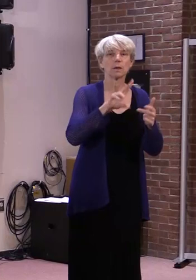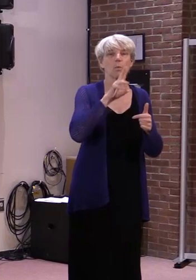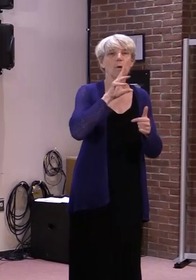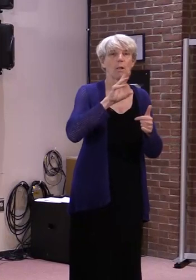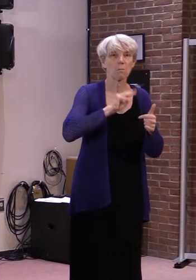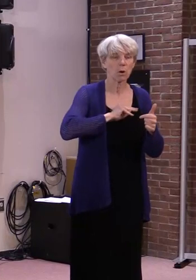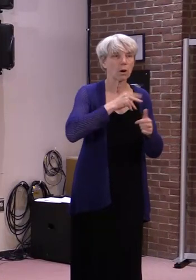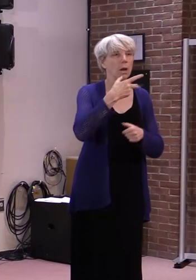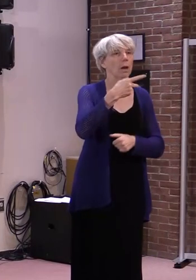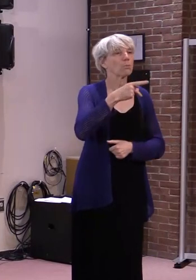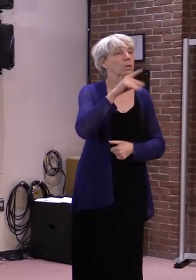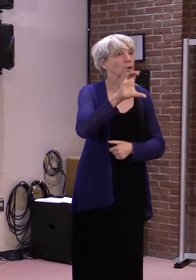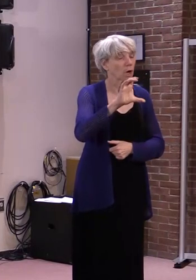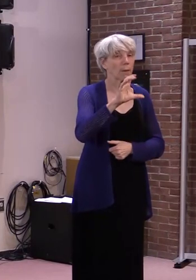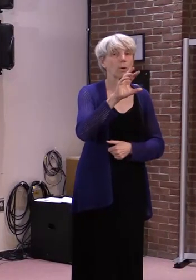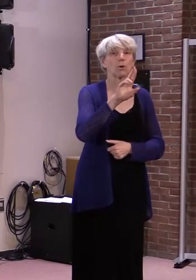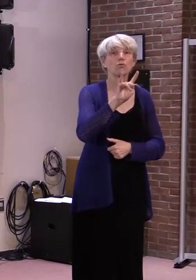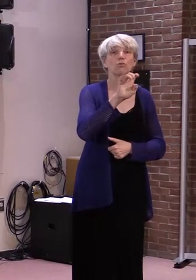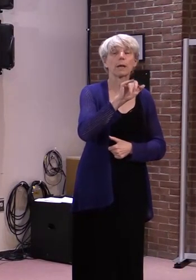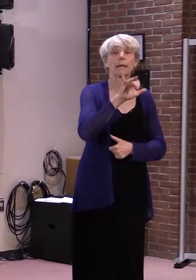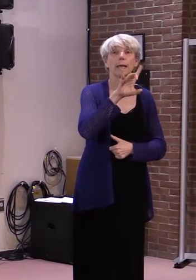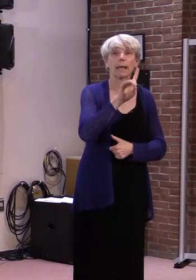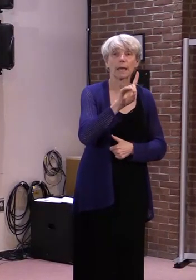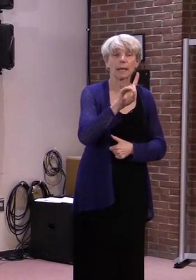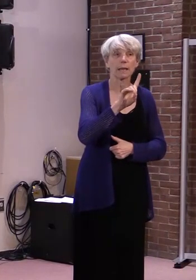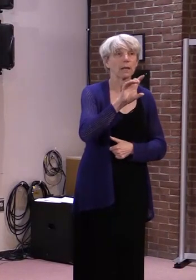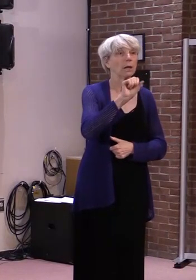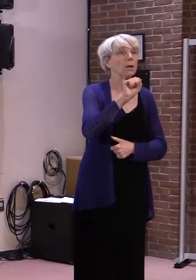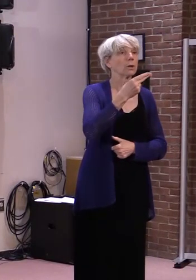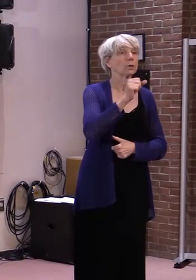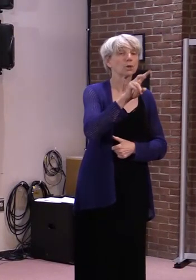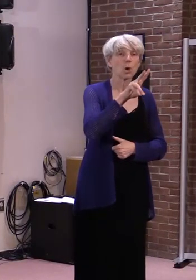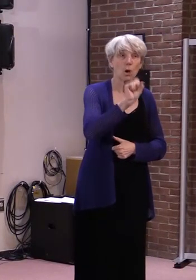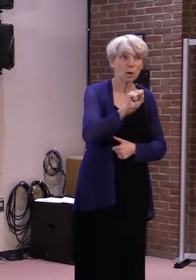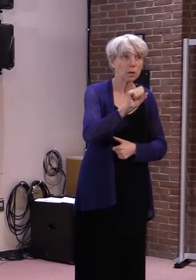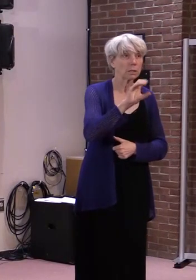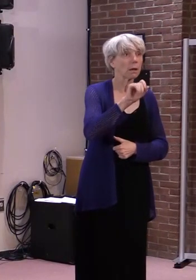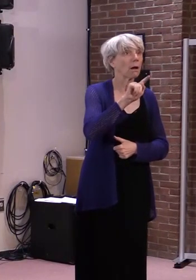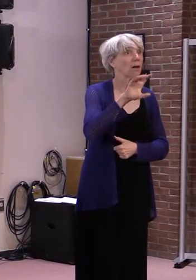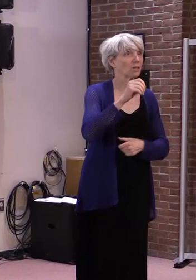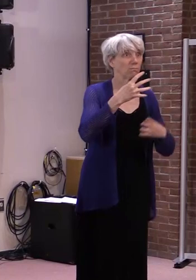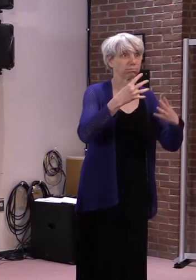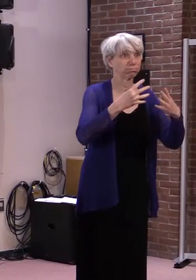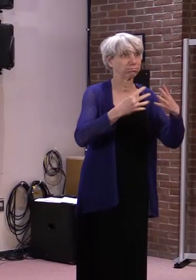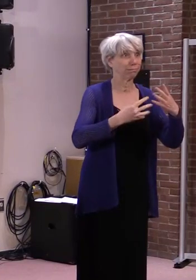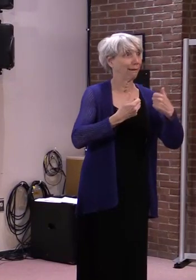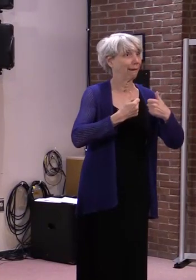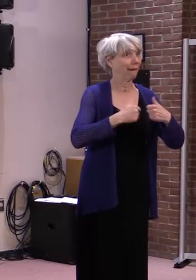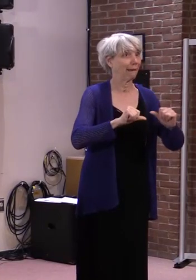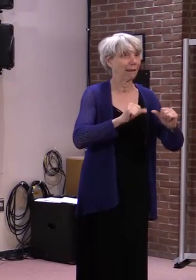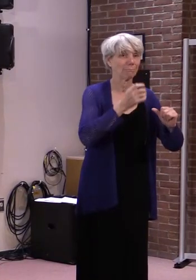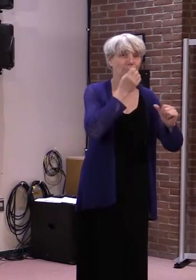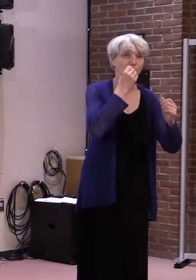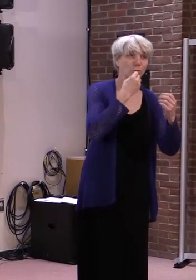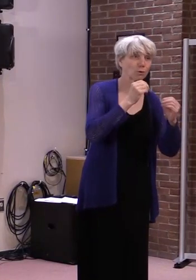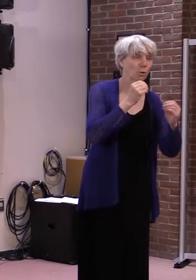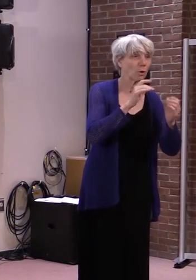Chopper, Market 32, Rite Aid, Shaw's Supermarket, or Costco to get